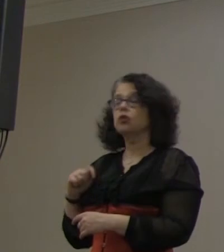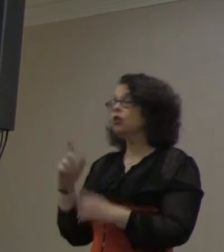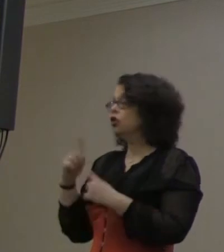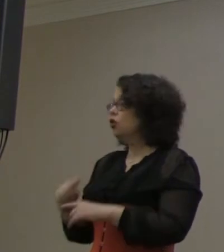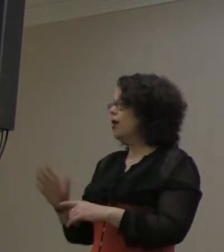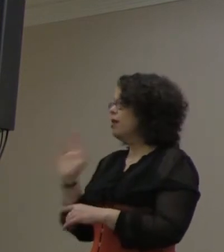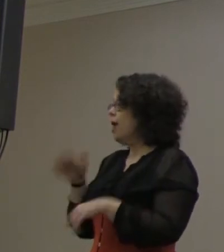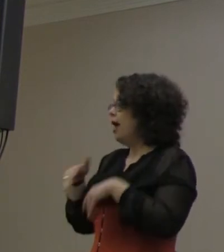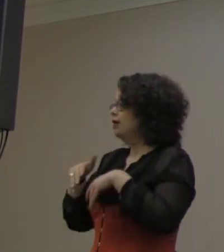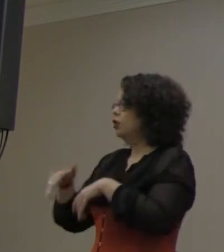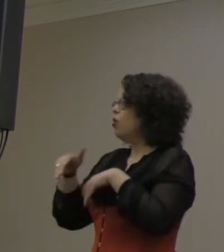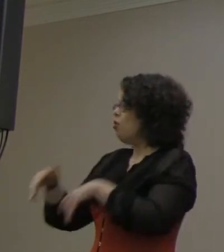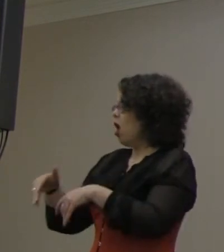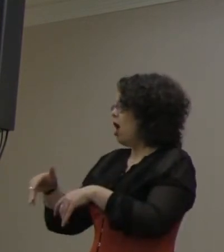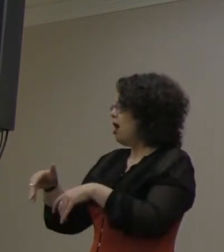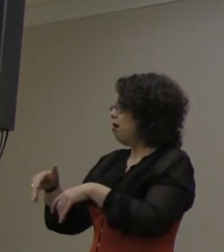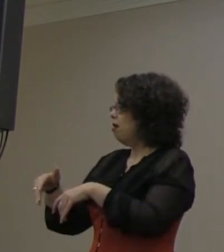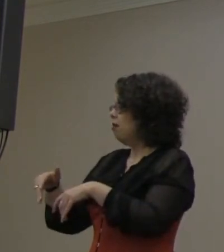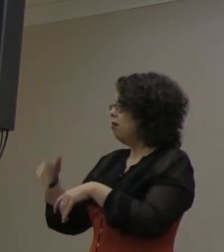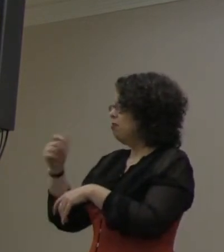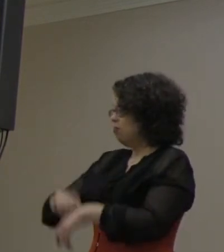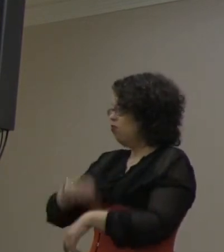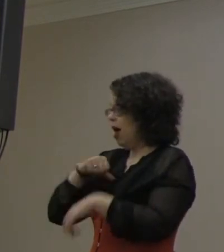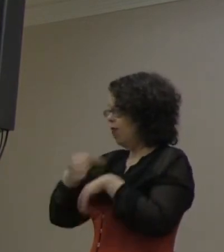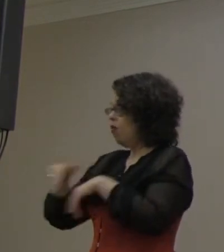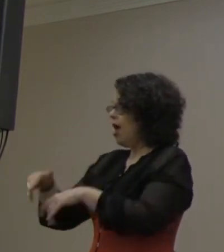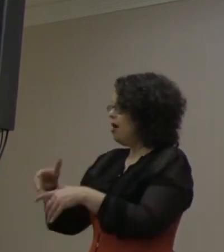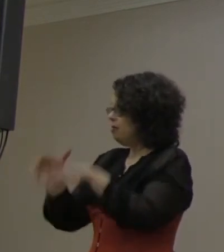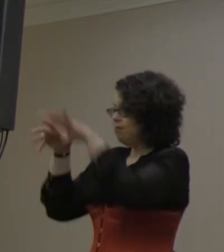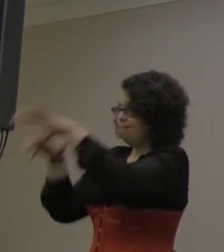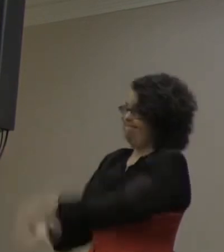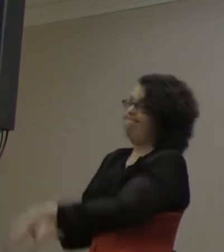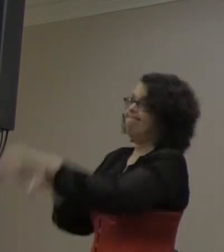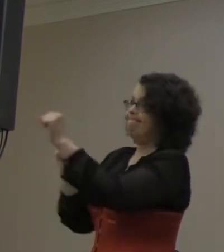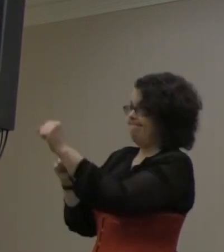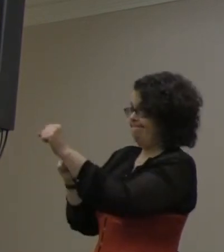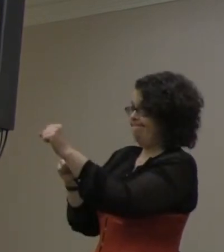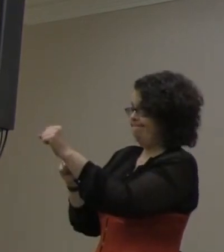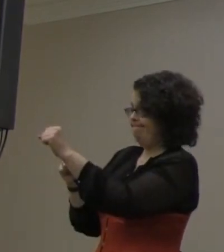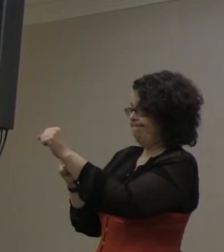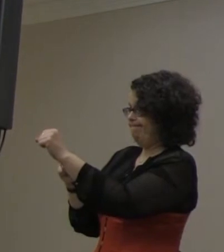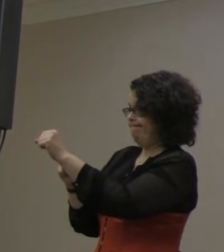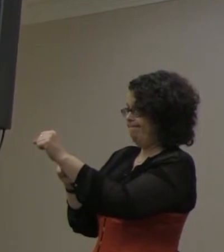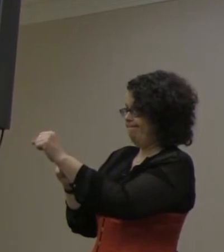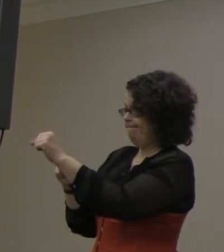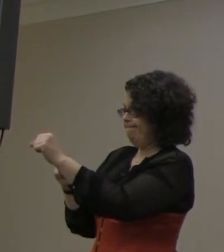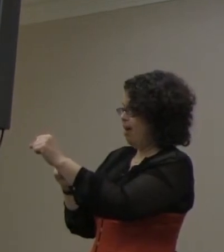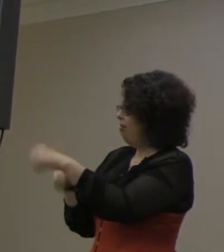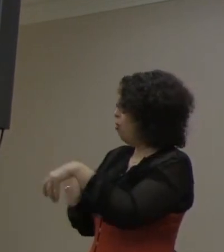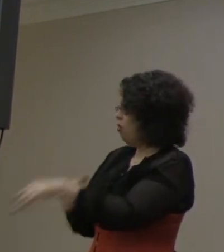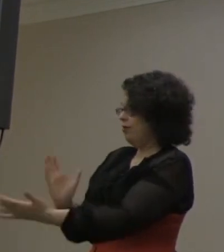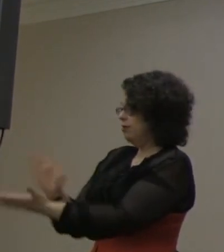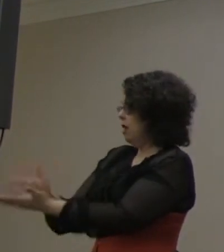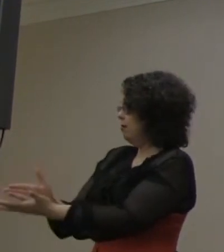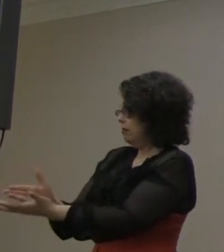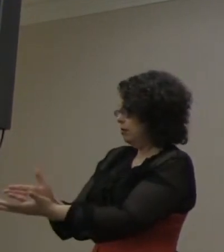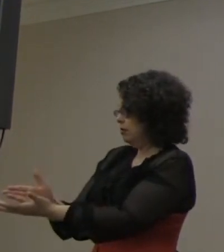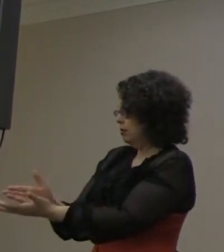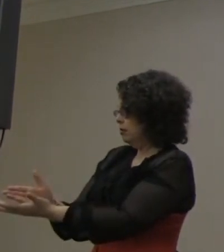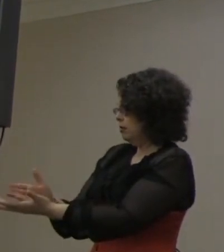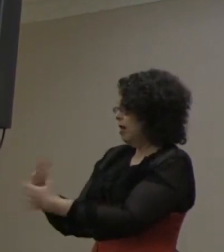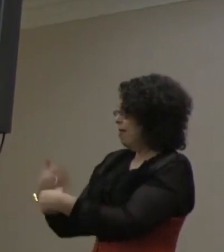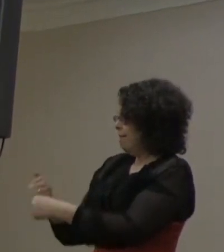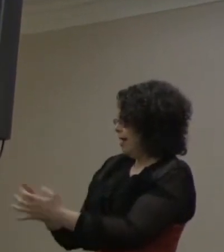Parade, hijacked it, when Black Lives Matter Toronto brought it to a halt, making a series